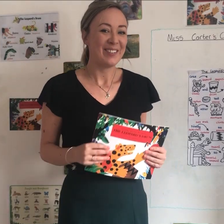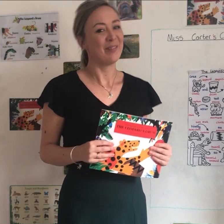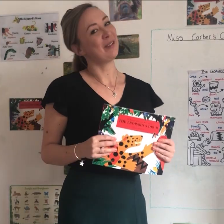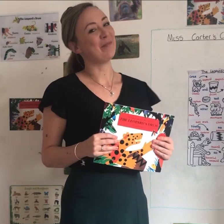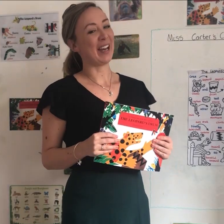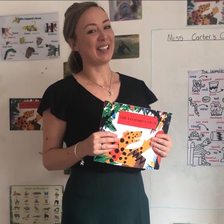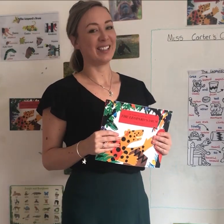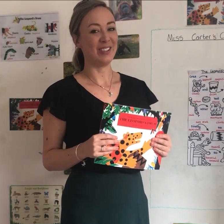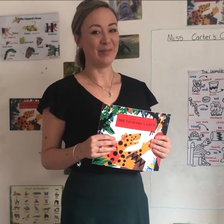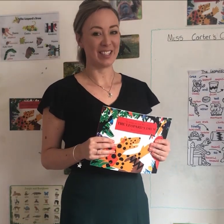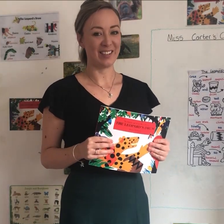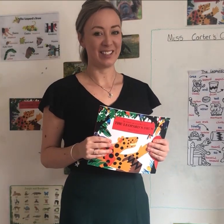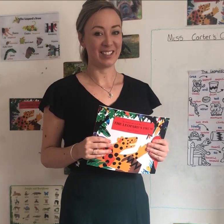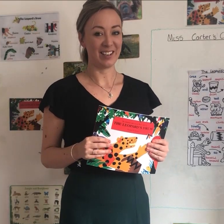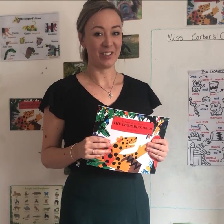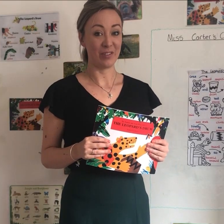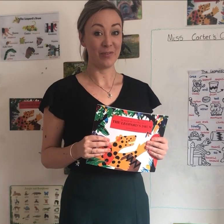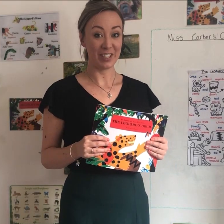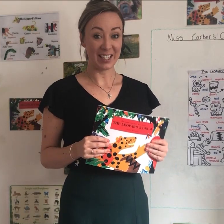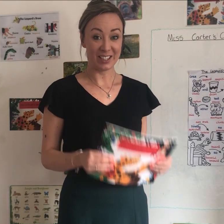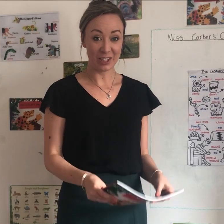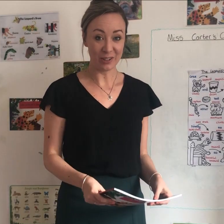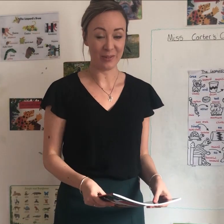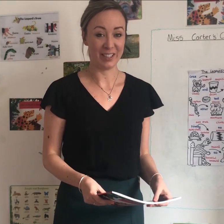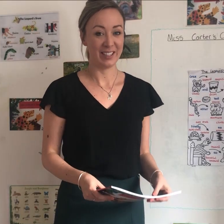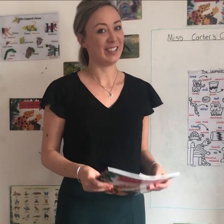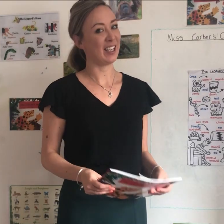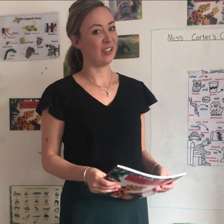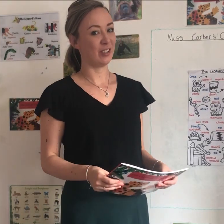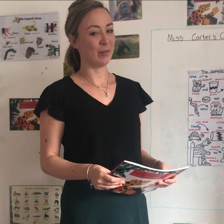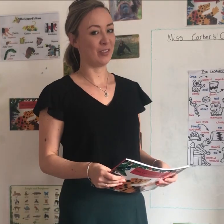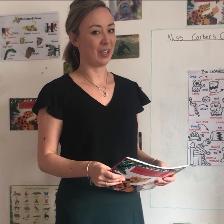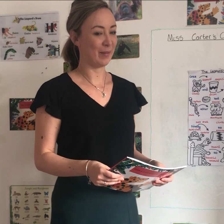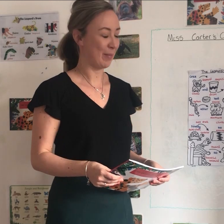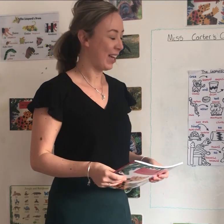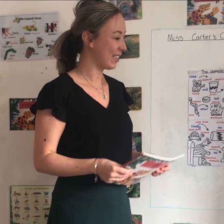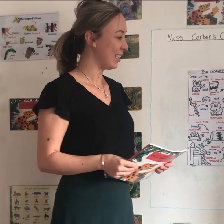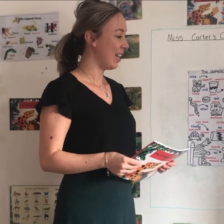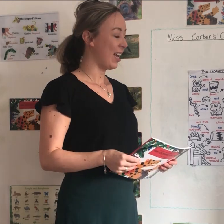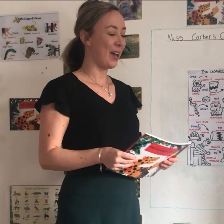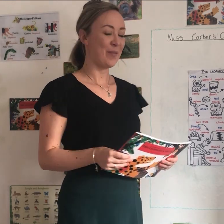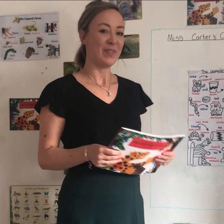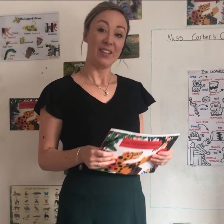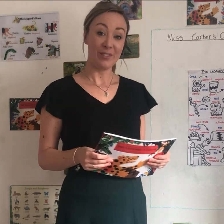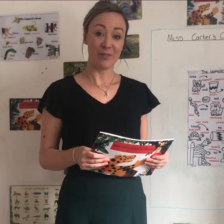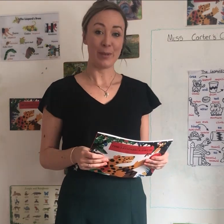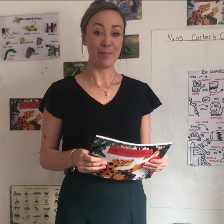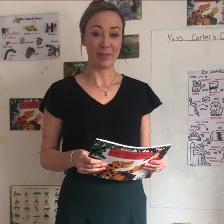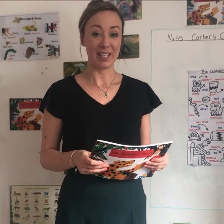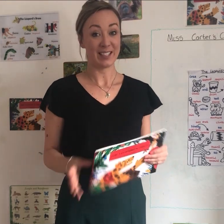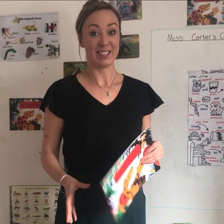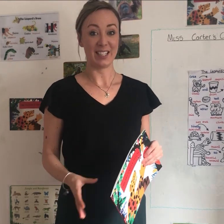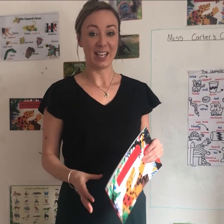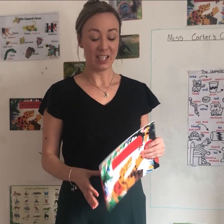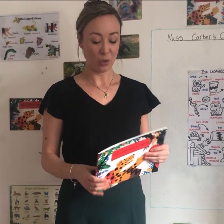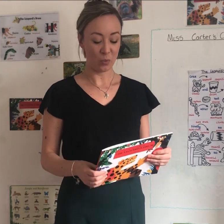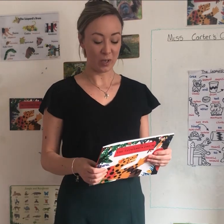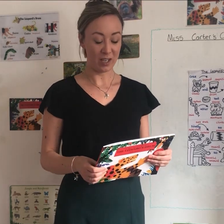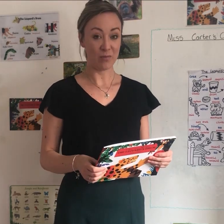everyone, and welcome back to Miss Carter's classroom for day 2. Thank you so much for coming back. If you remember yesterday, we read